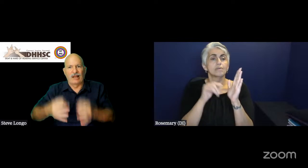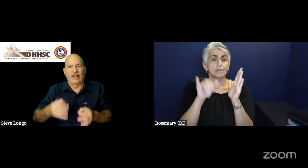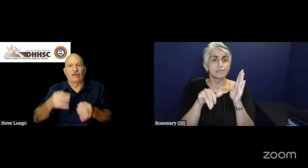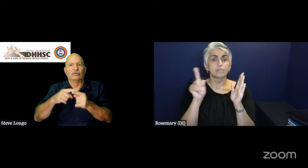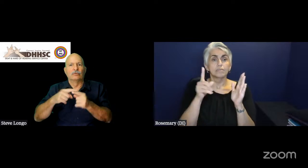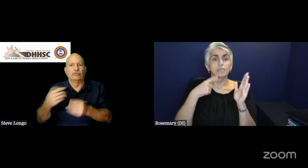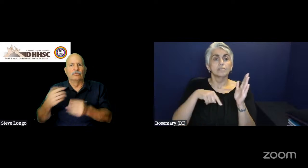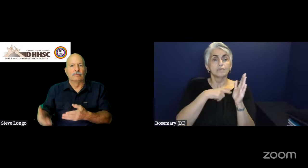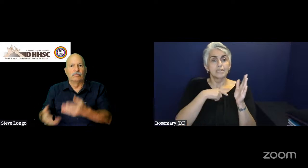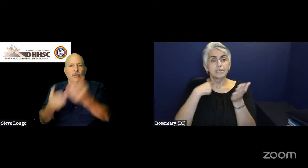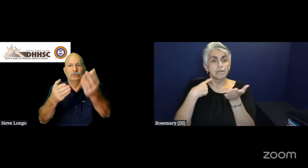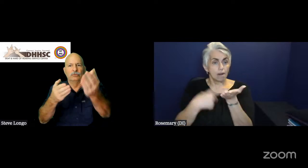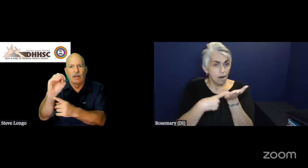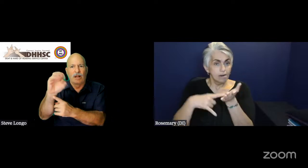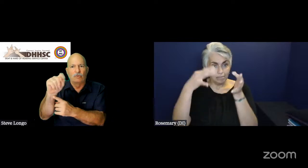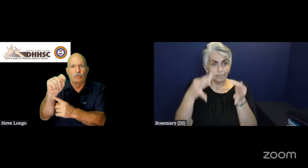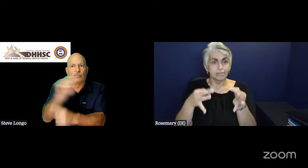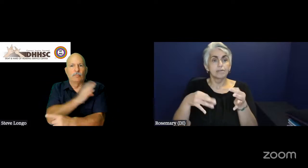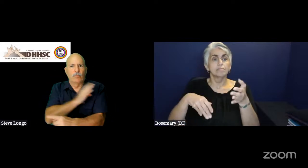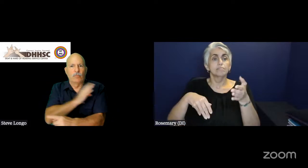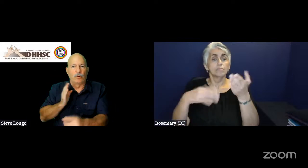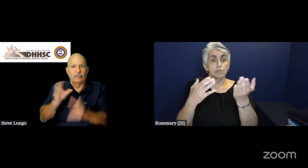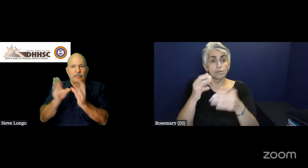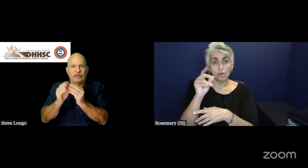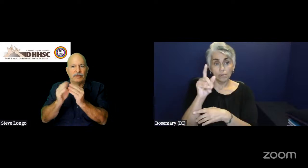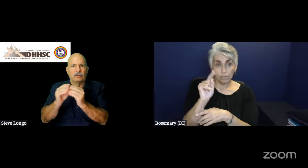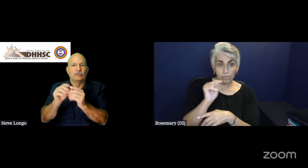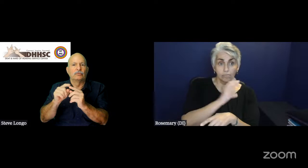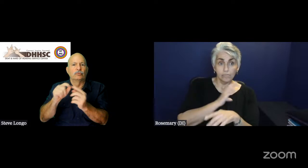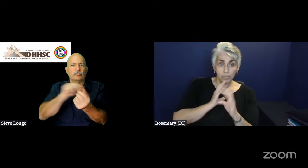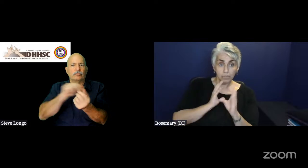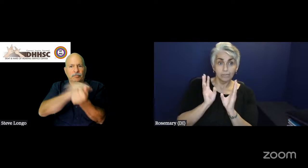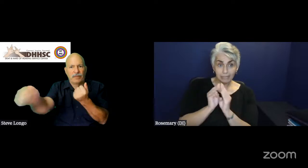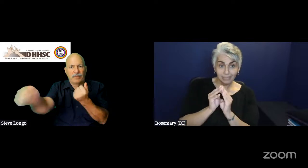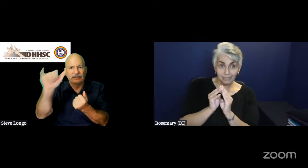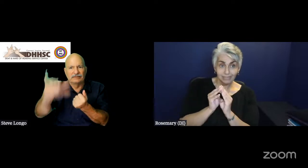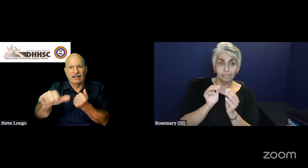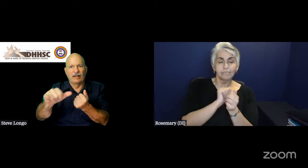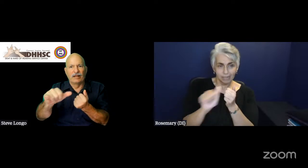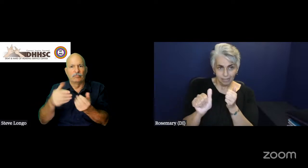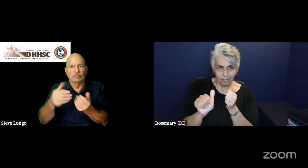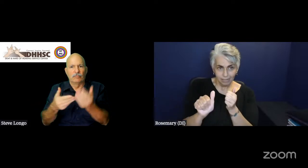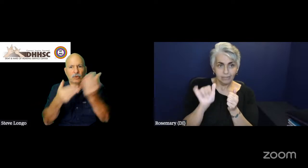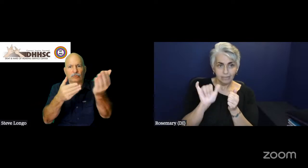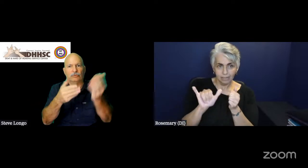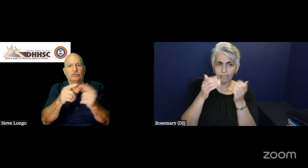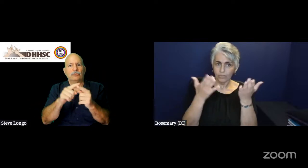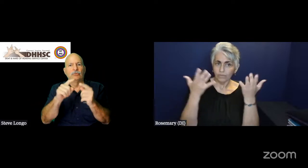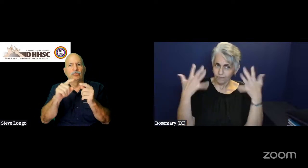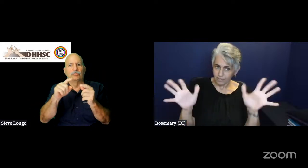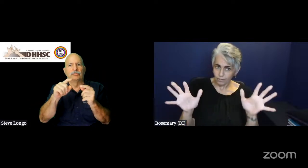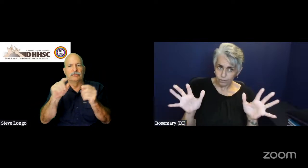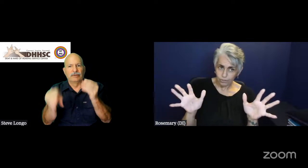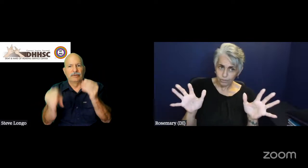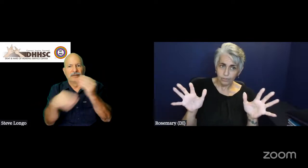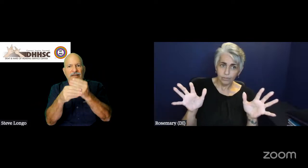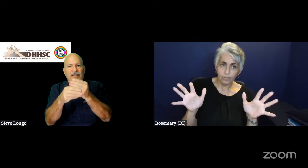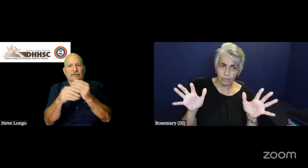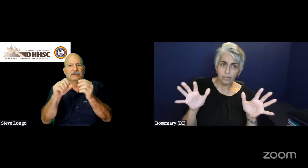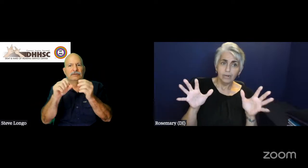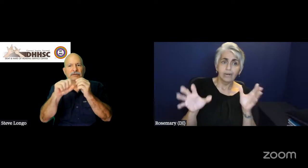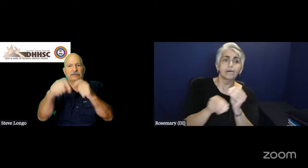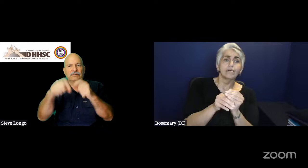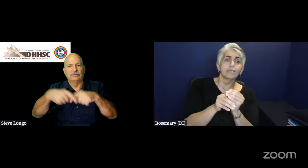So they brought that up, and that's where we were discussing and deciding at the October board meeting and passed that